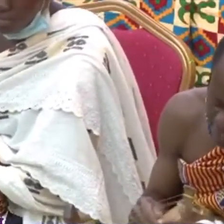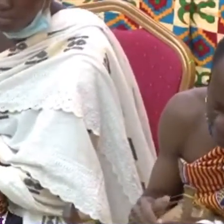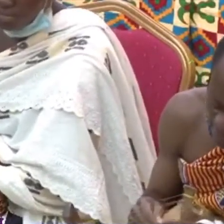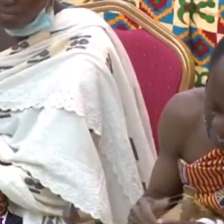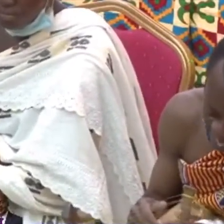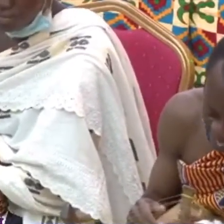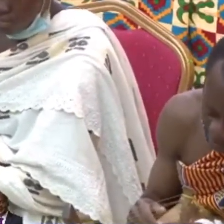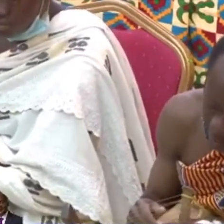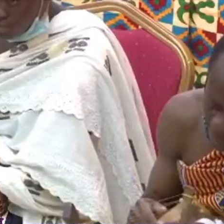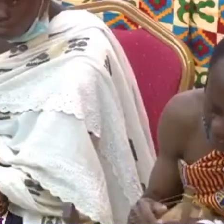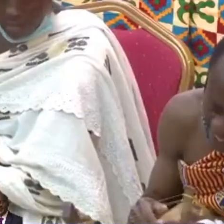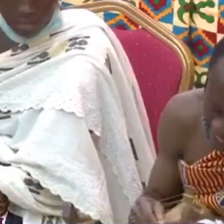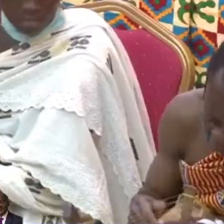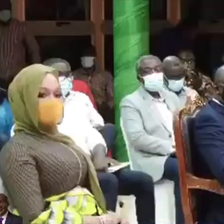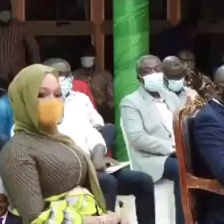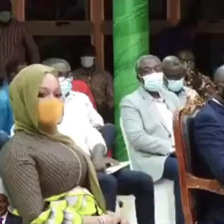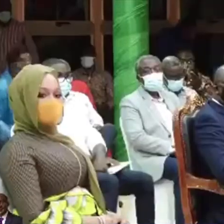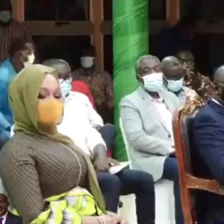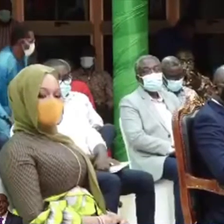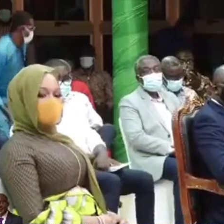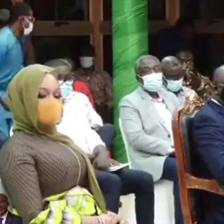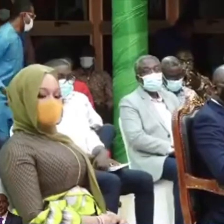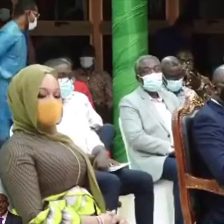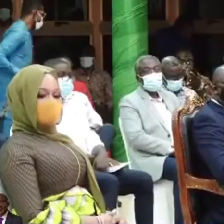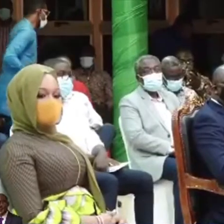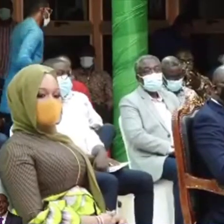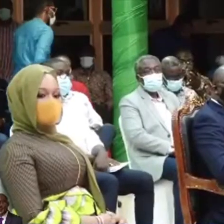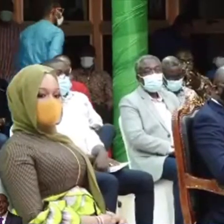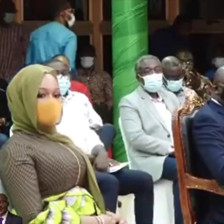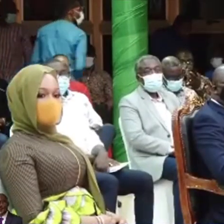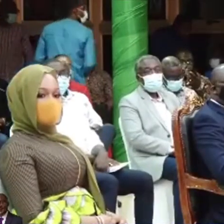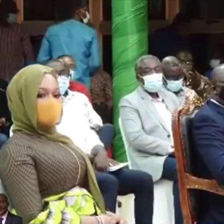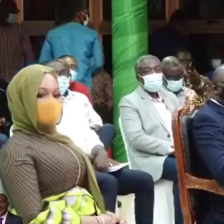Bibina Swire, Obadana did the Achamain.